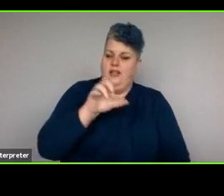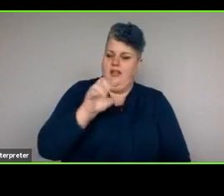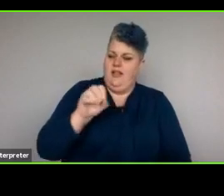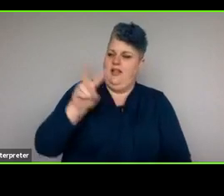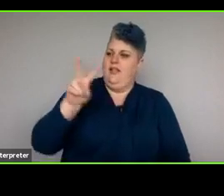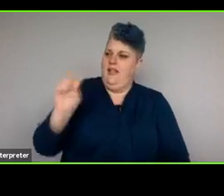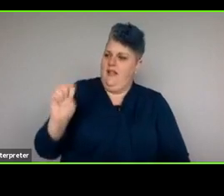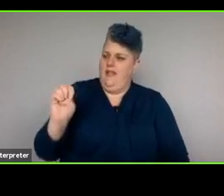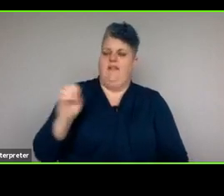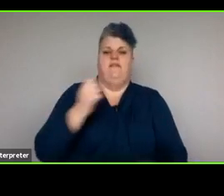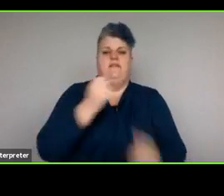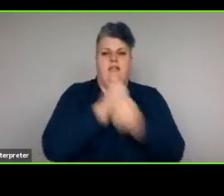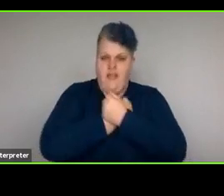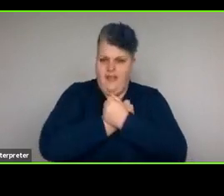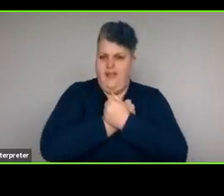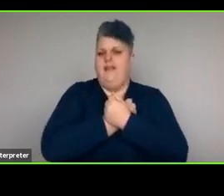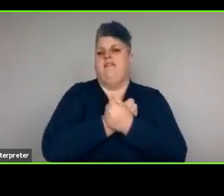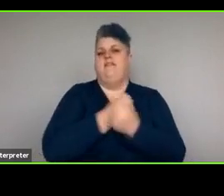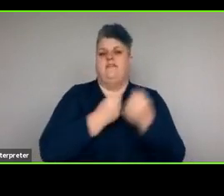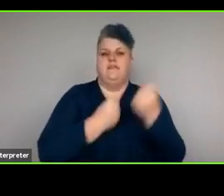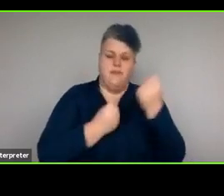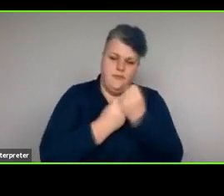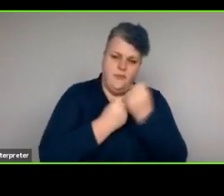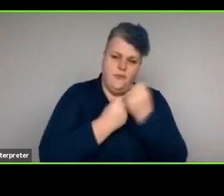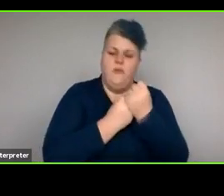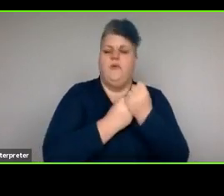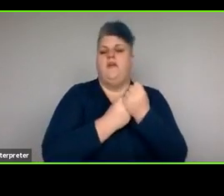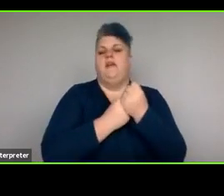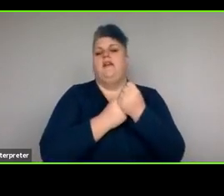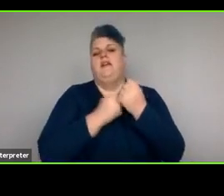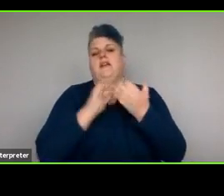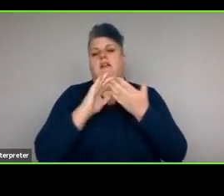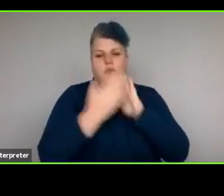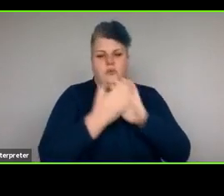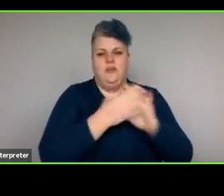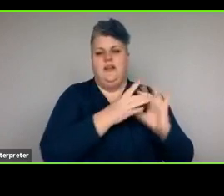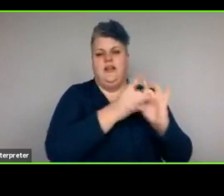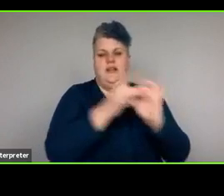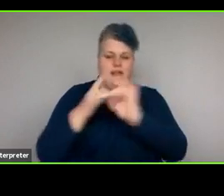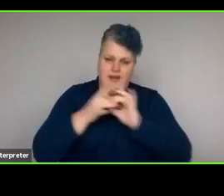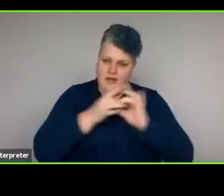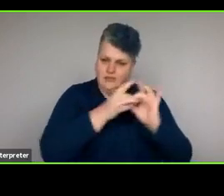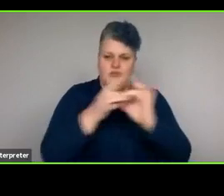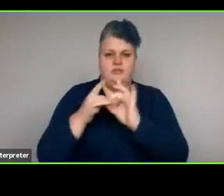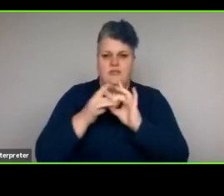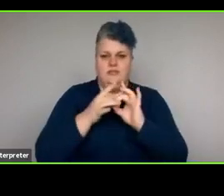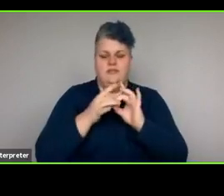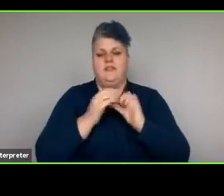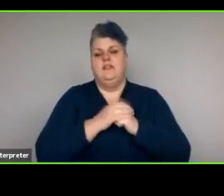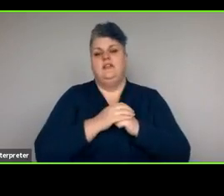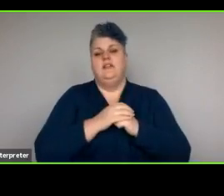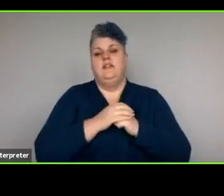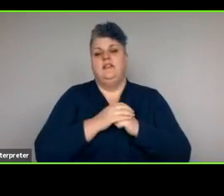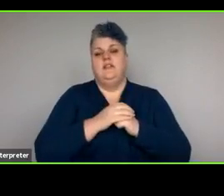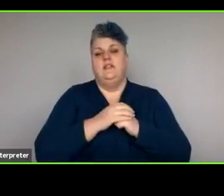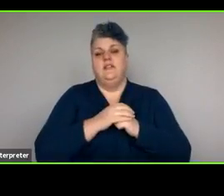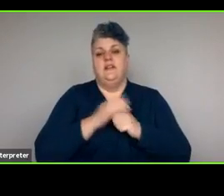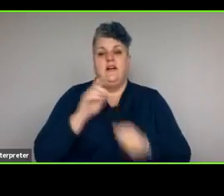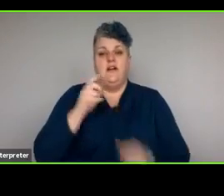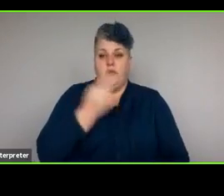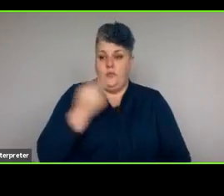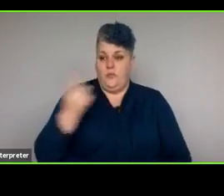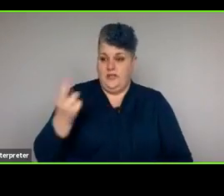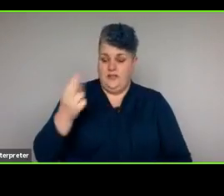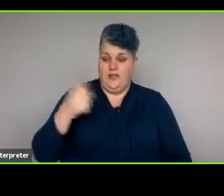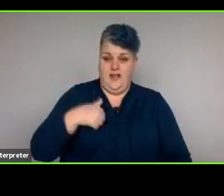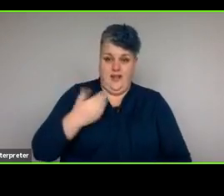of solidarity and community and connection. And also, the only resource that I feel I really can